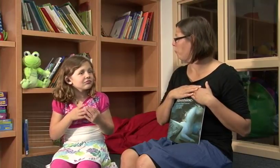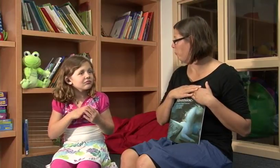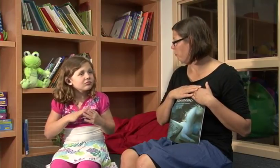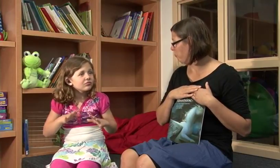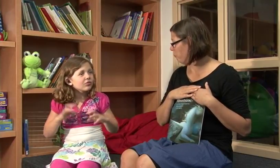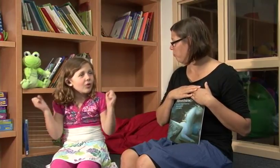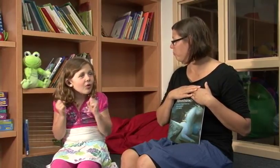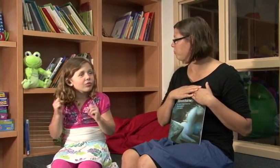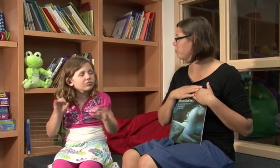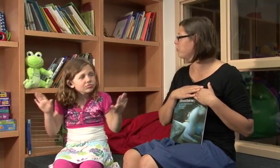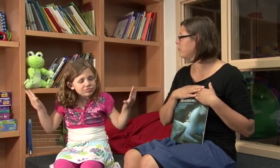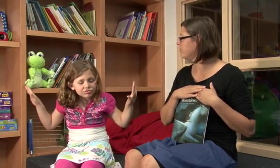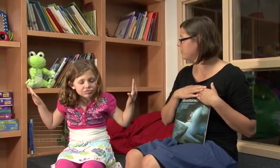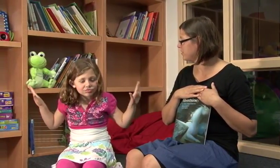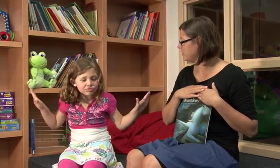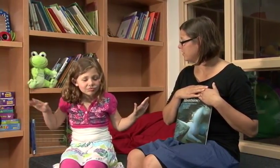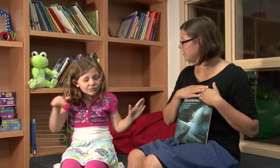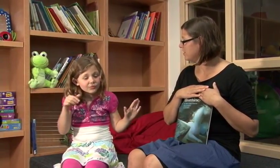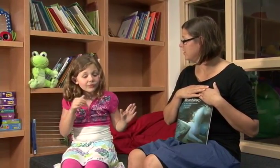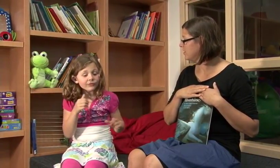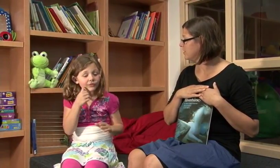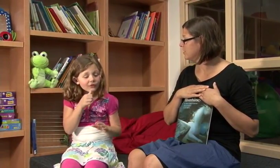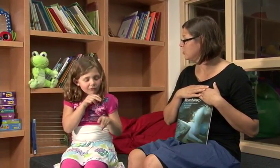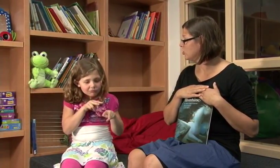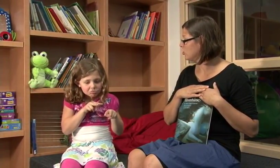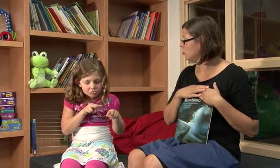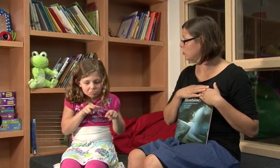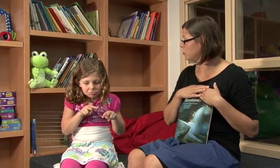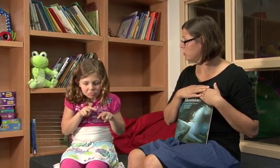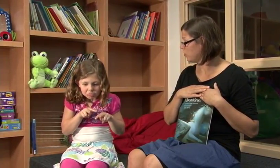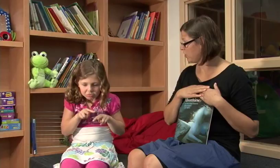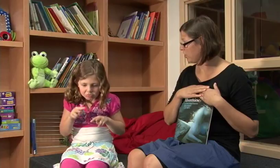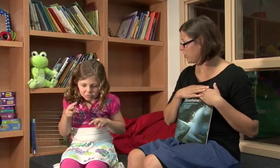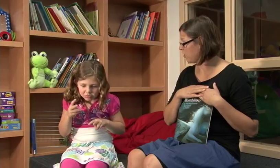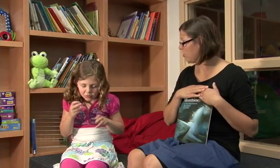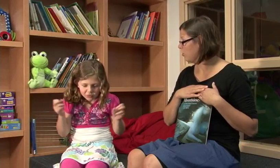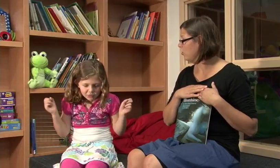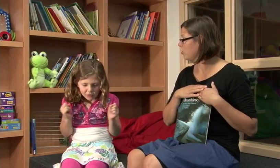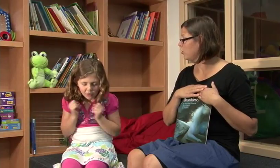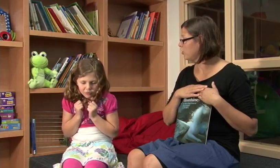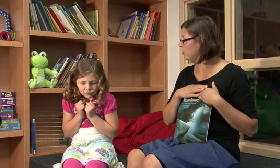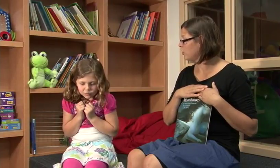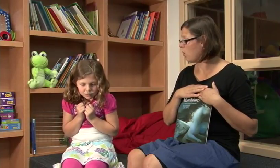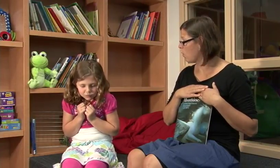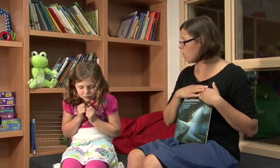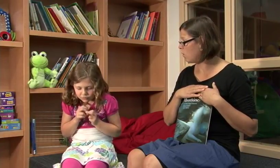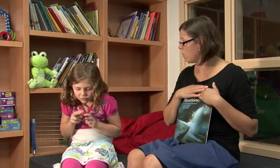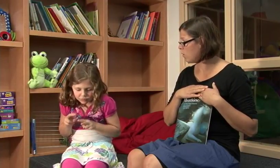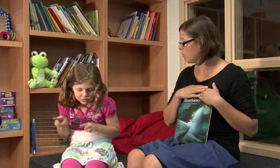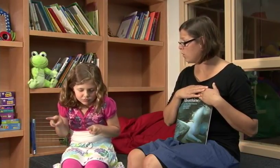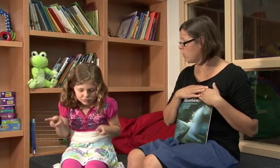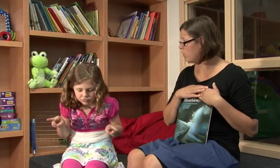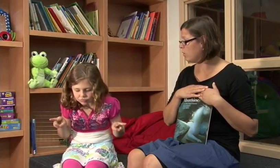There's ice. It's going to be cold. And they fly around. The girl's looking below her. And she's cold.